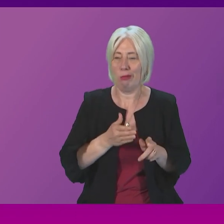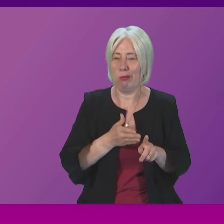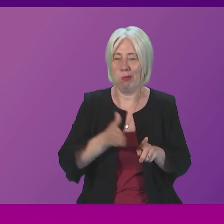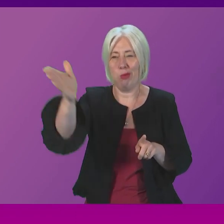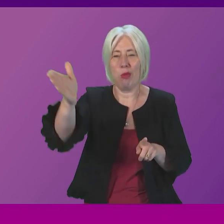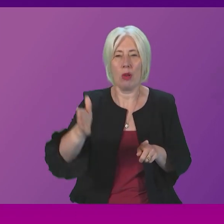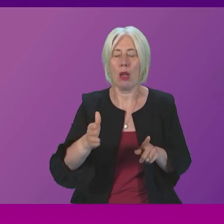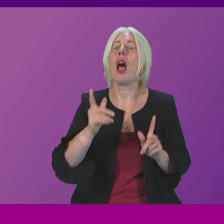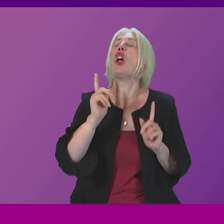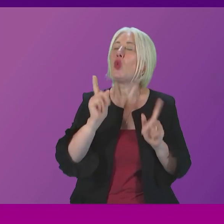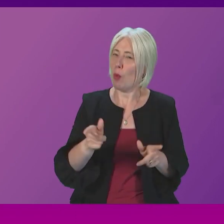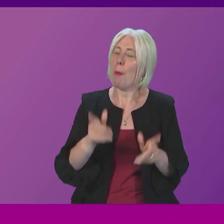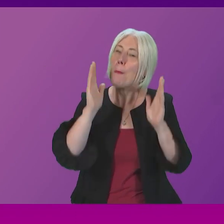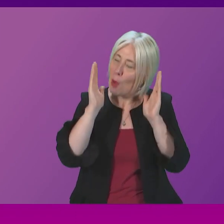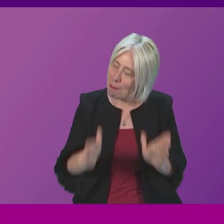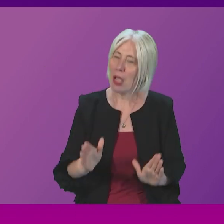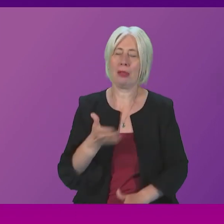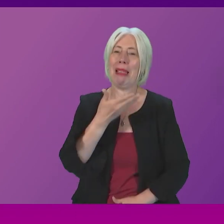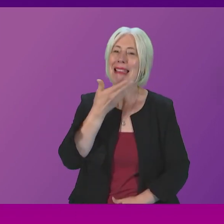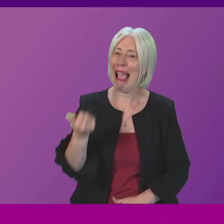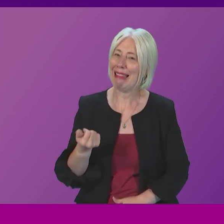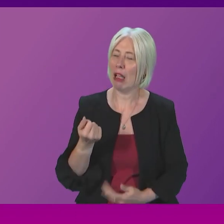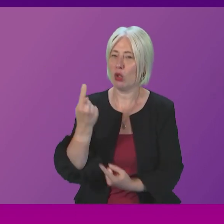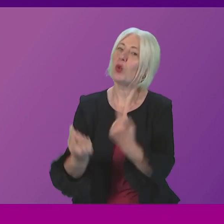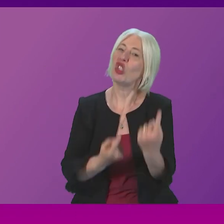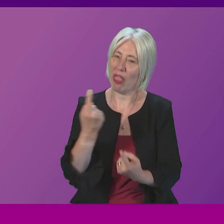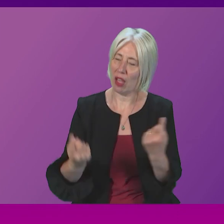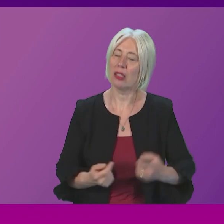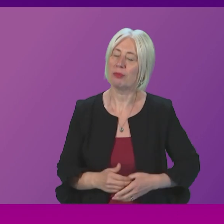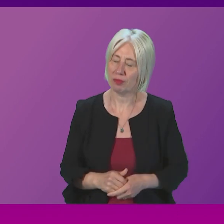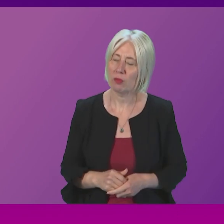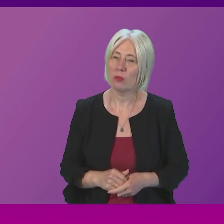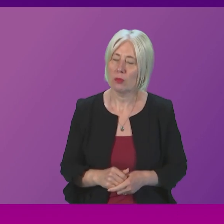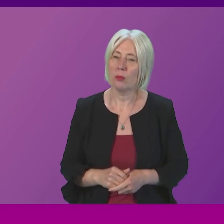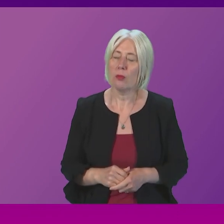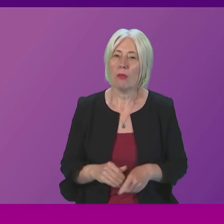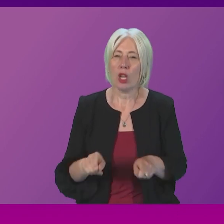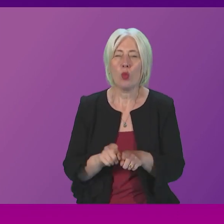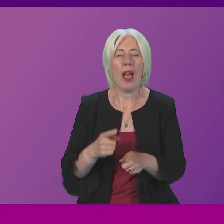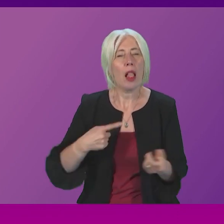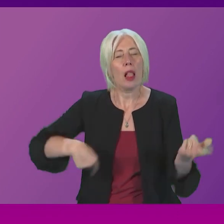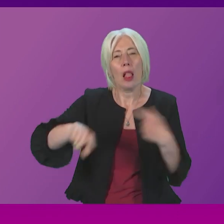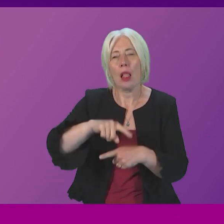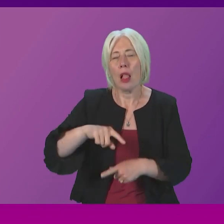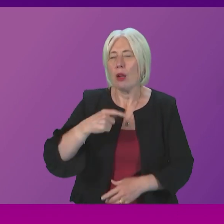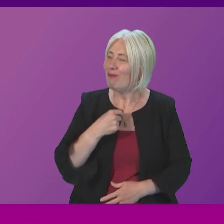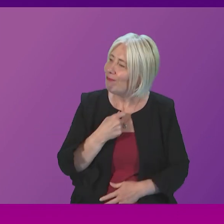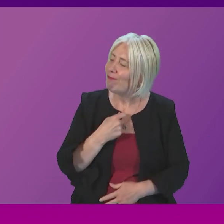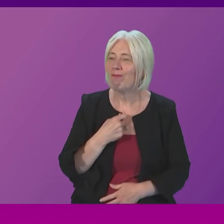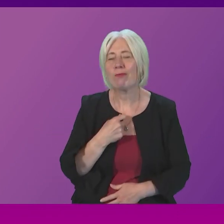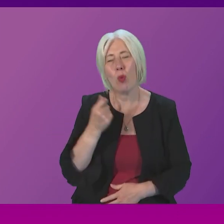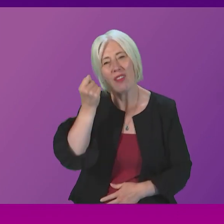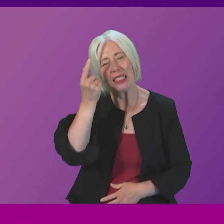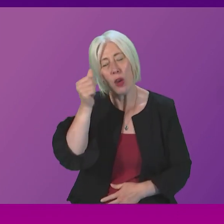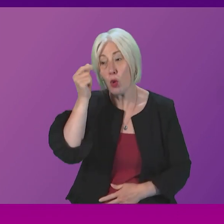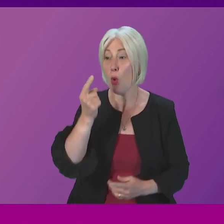So I think that's really important. I think we must be kinder to each other. I think we have to understand that people in